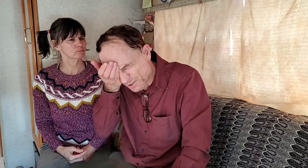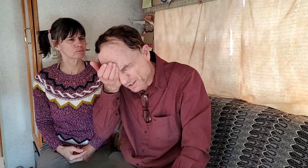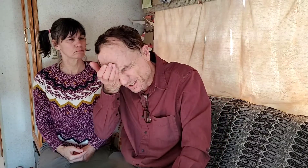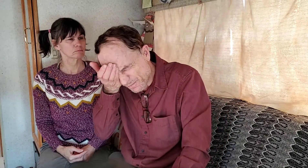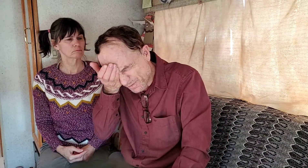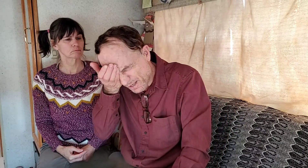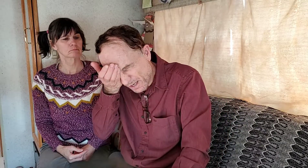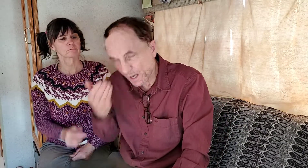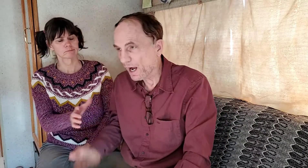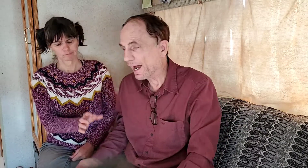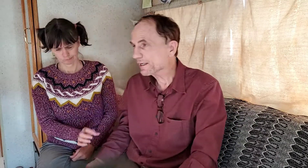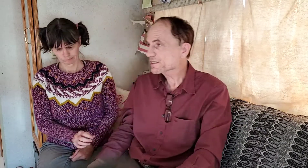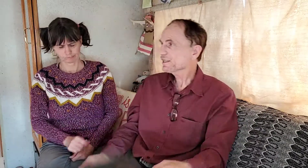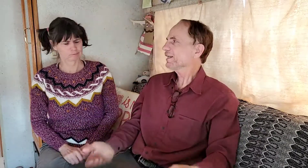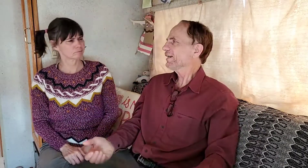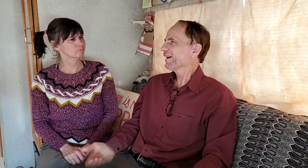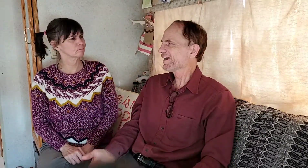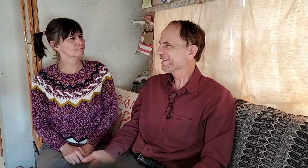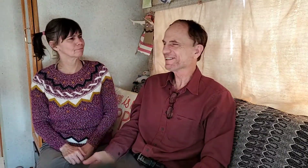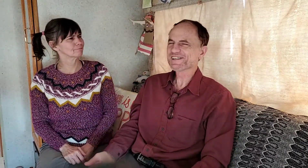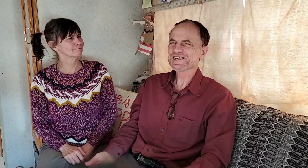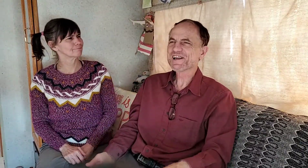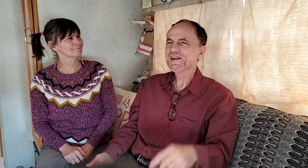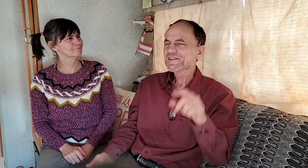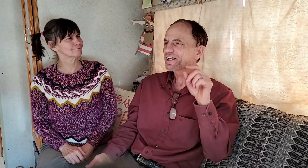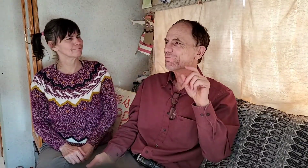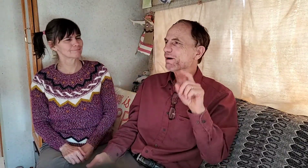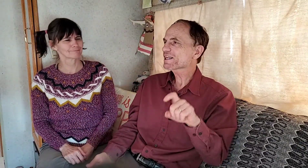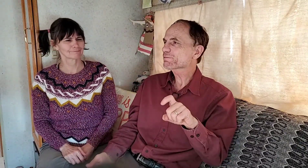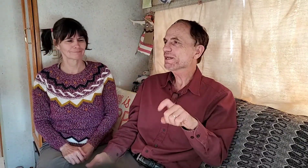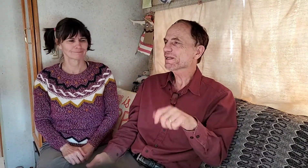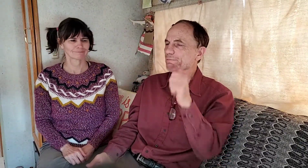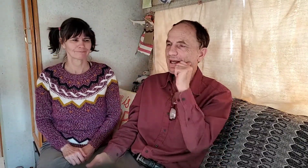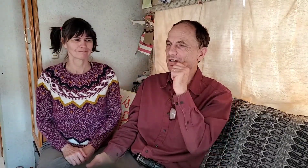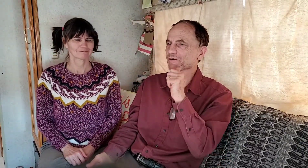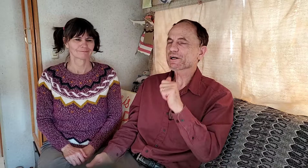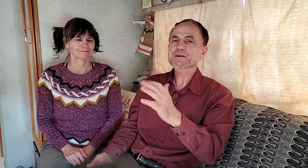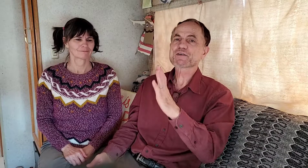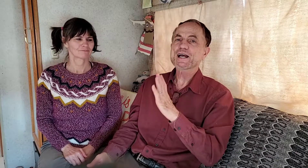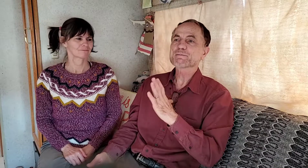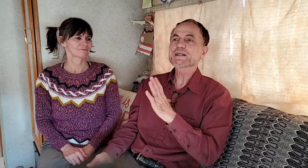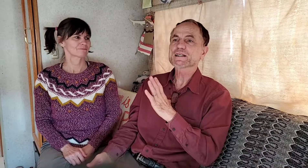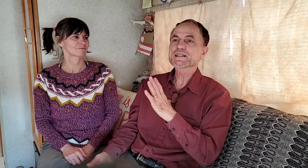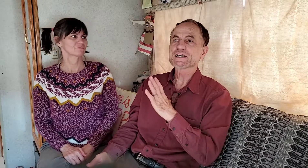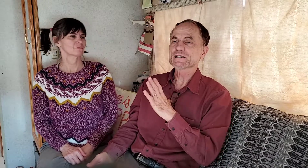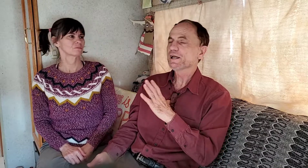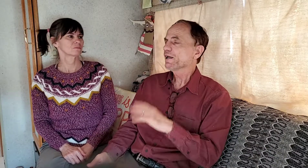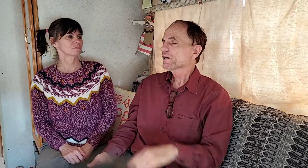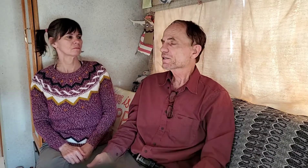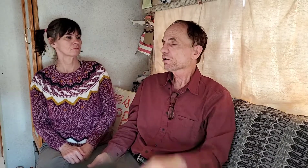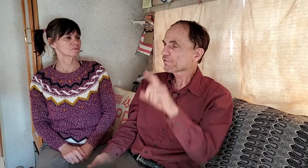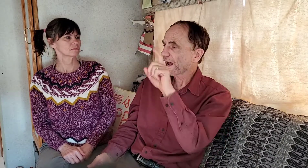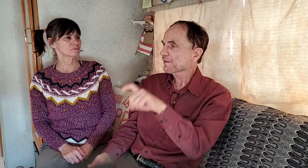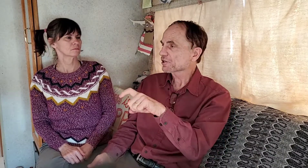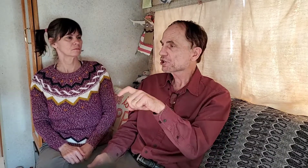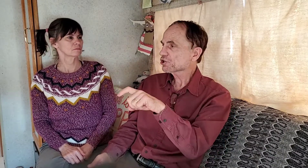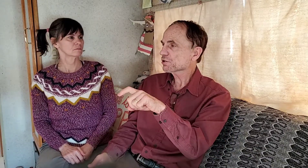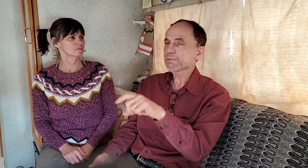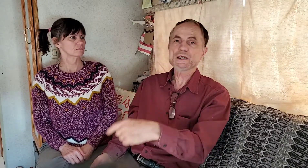closely, I can see that it must be a maiden, a very fine maiden indeed. So fine that she should be